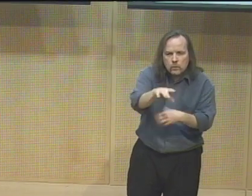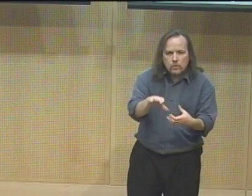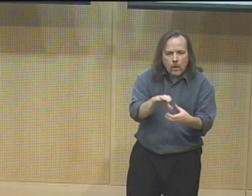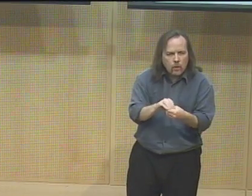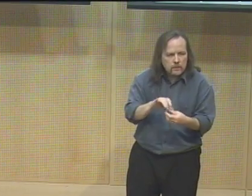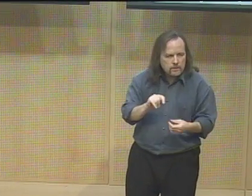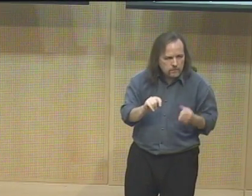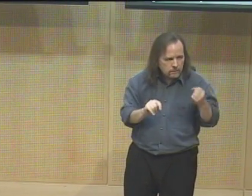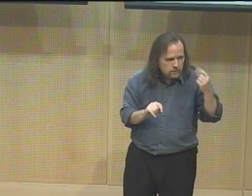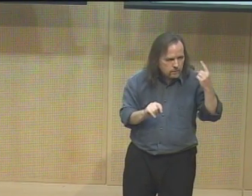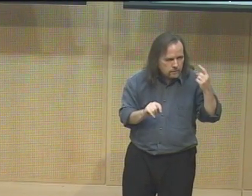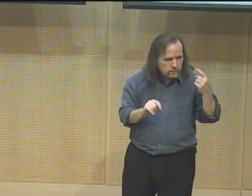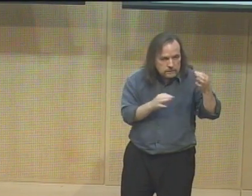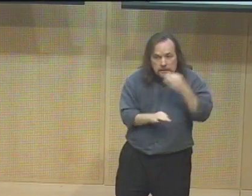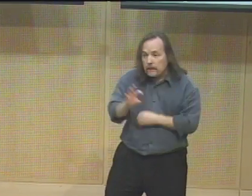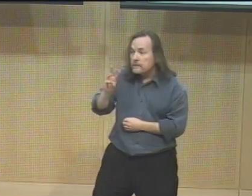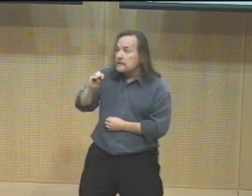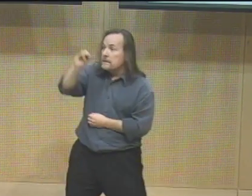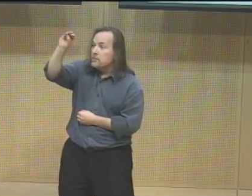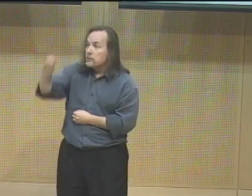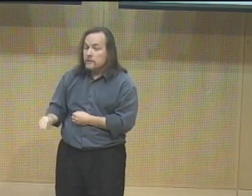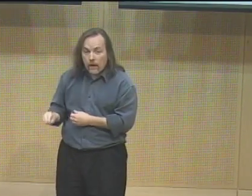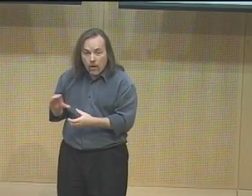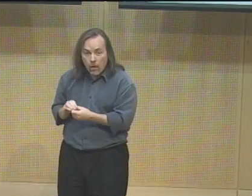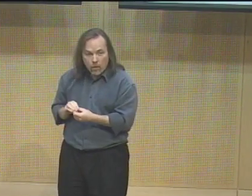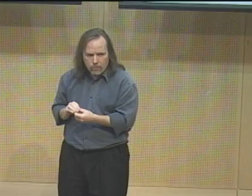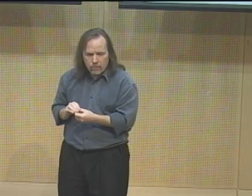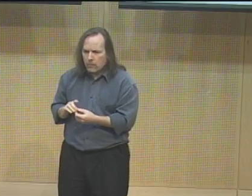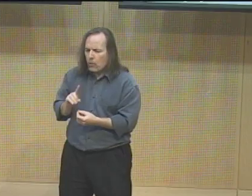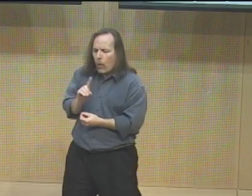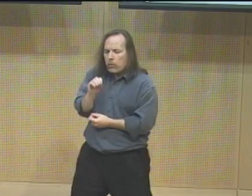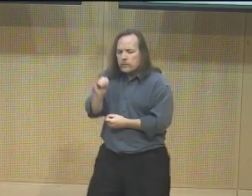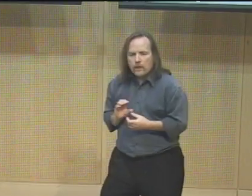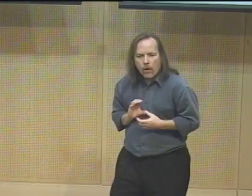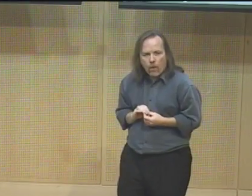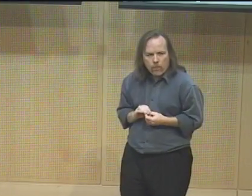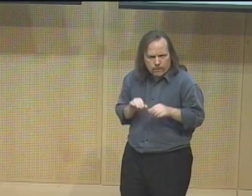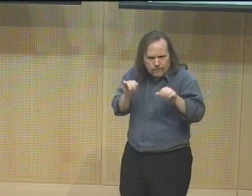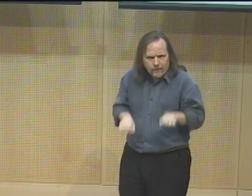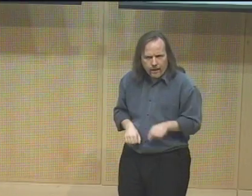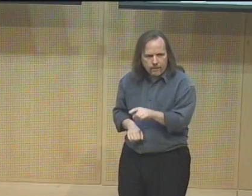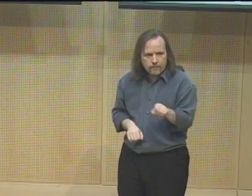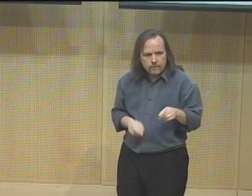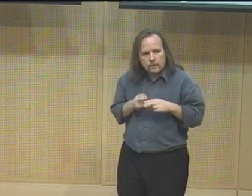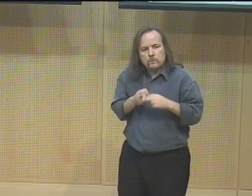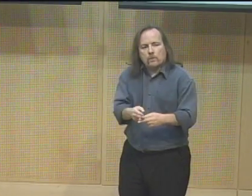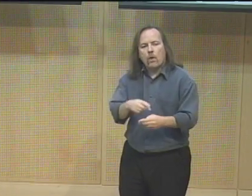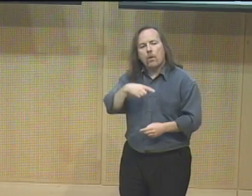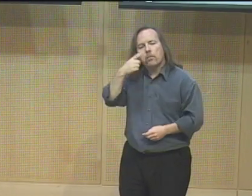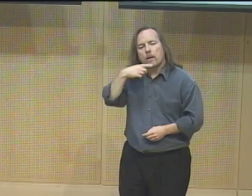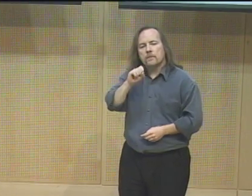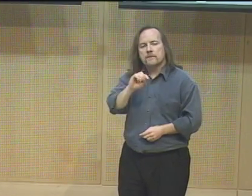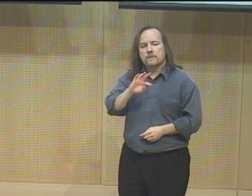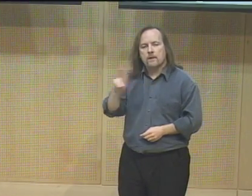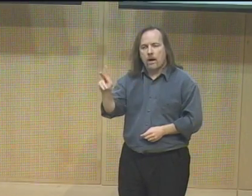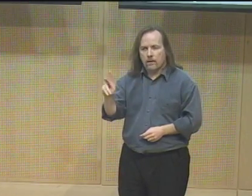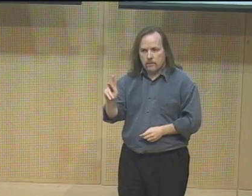you 1% available of their entire holdings, and they'll have 1% that they sell as stock, and it's called